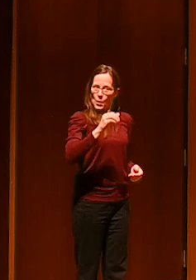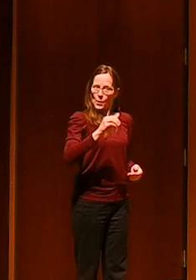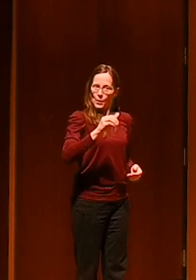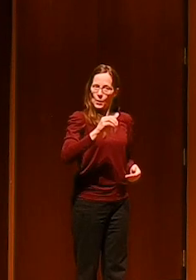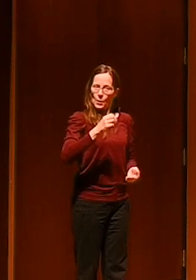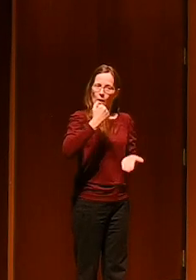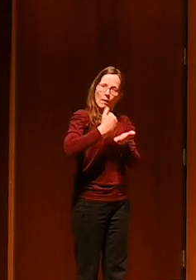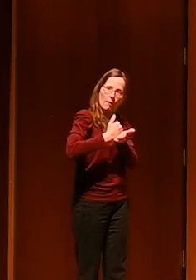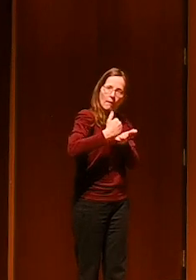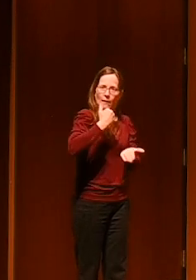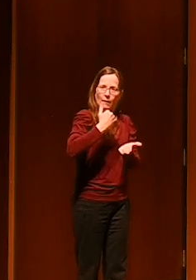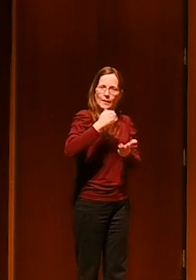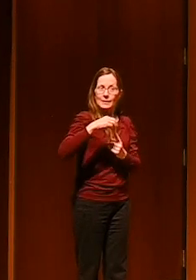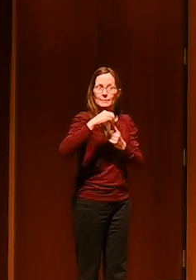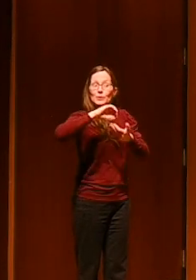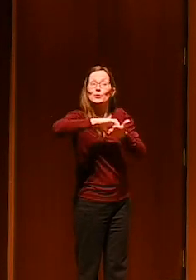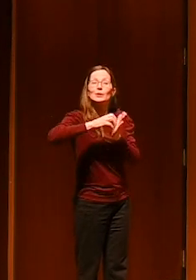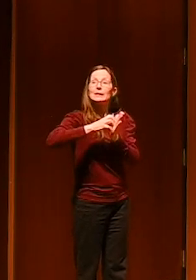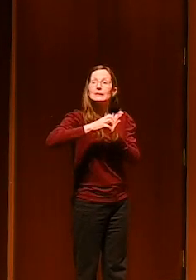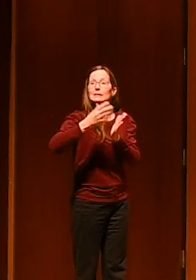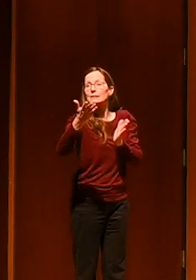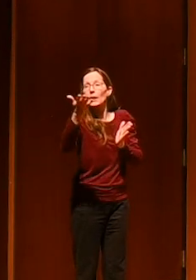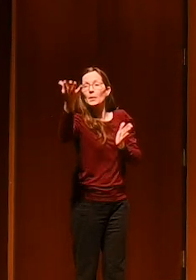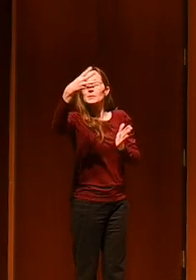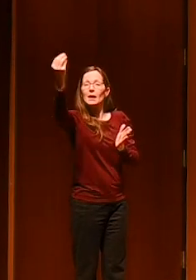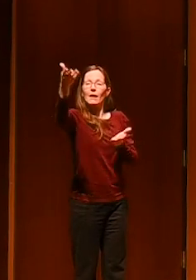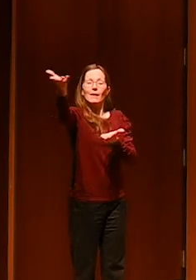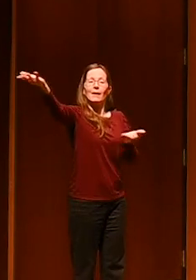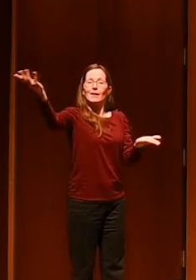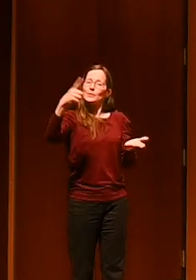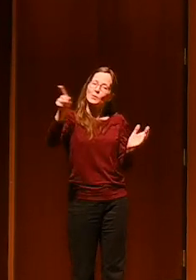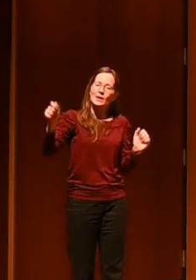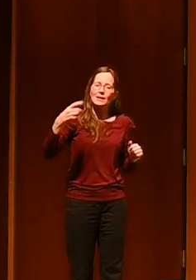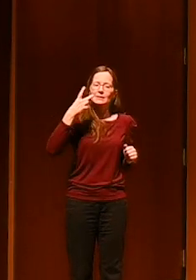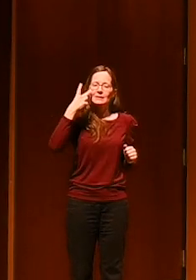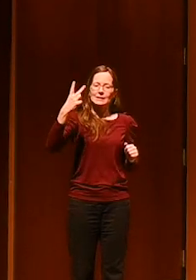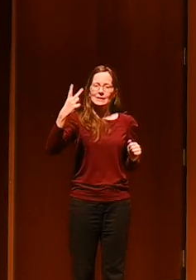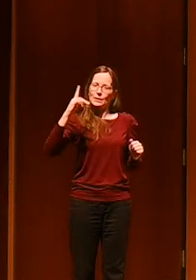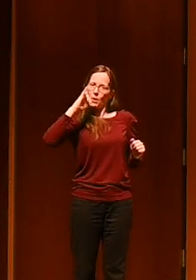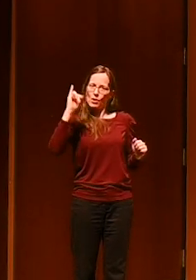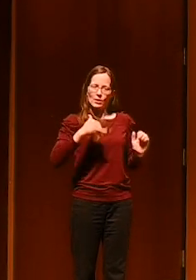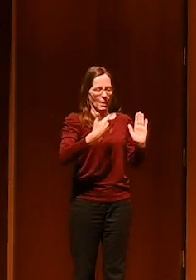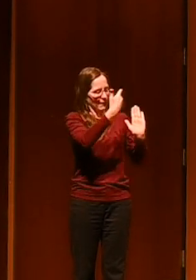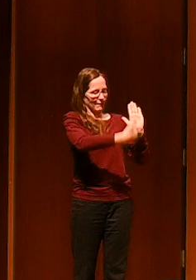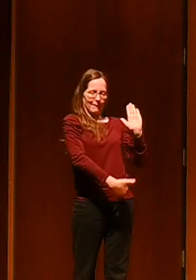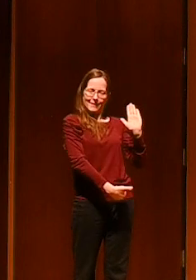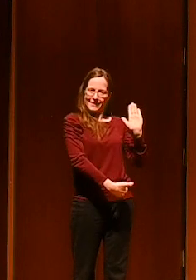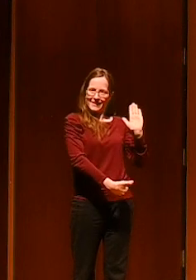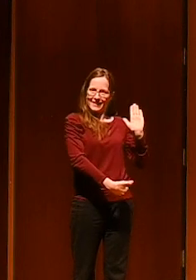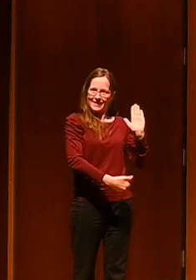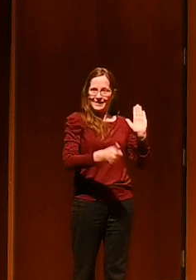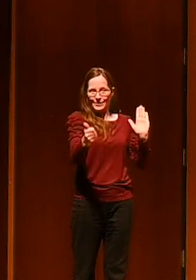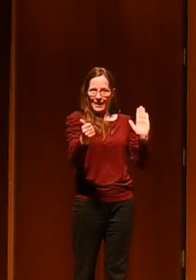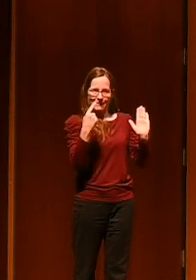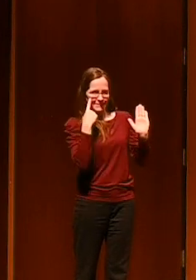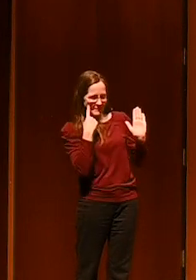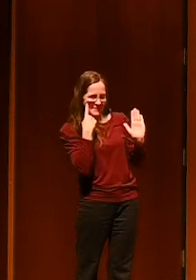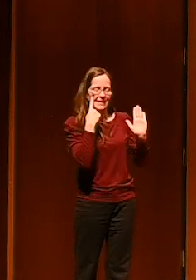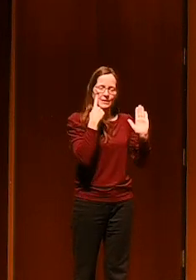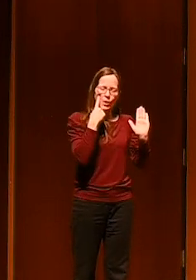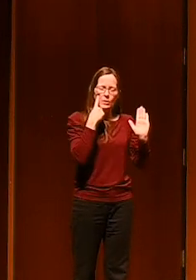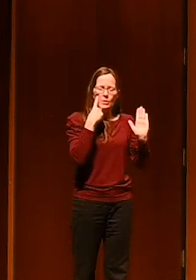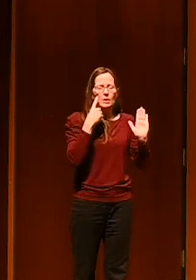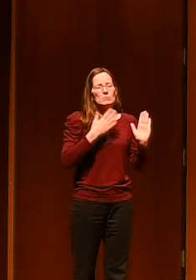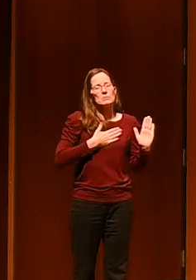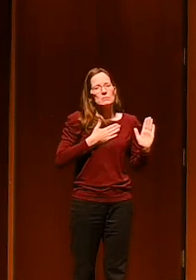cookies outside, so you can see our brand in person. And then, yes, please check out that website. It was a heavy